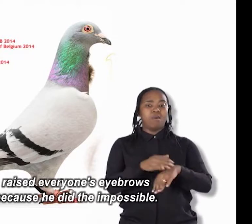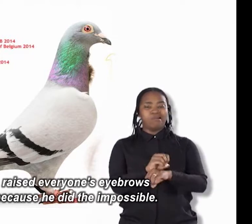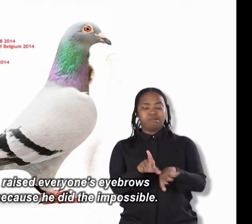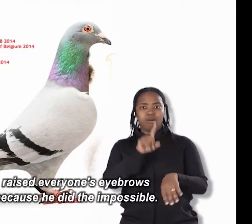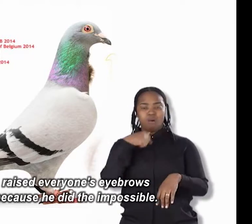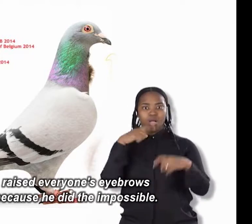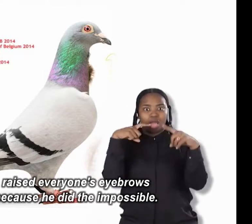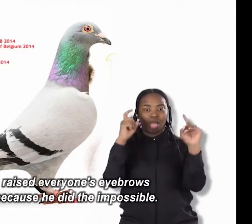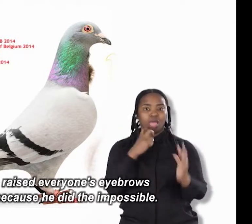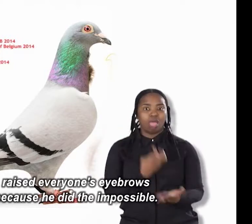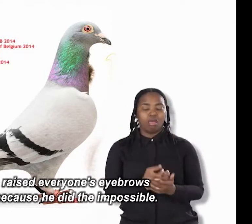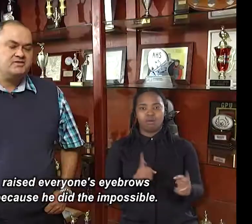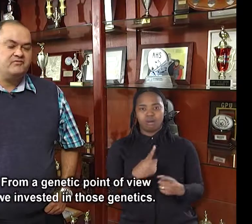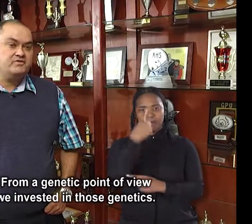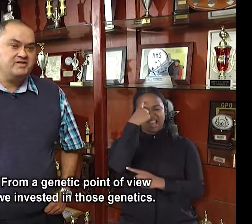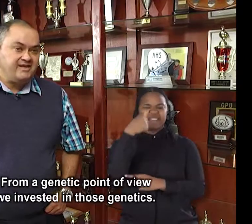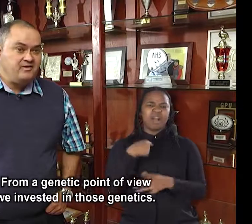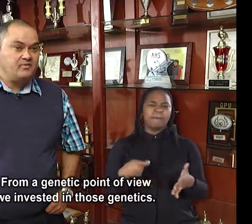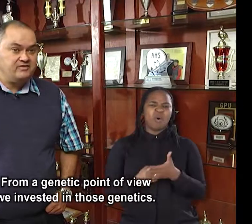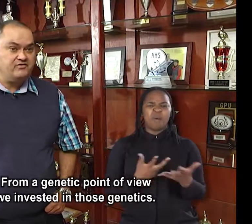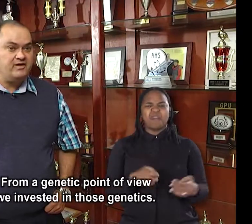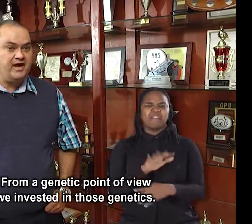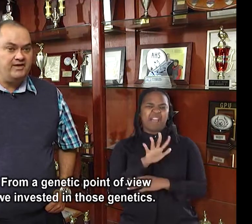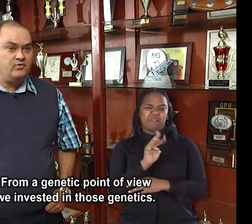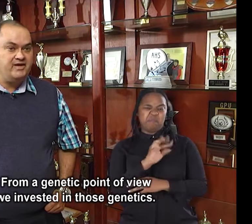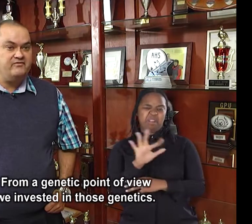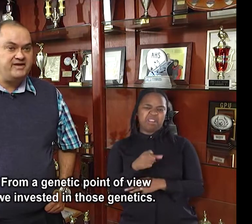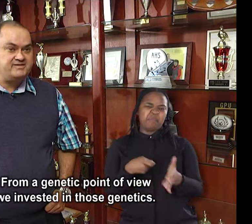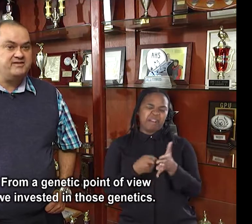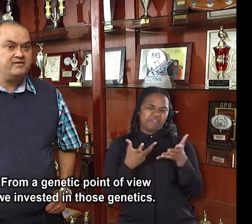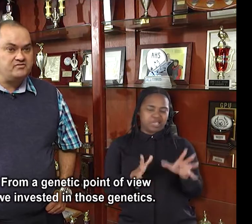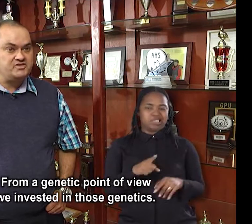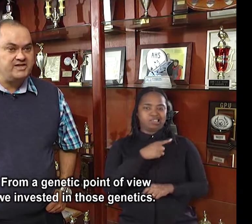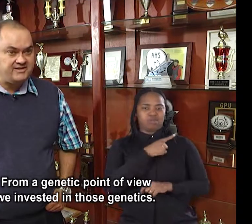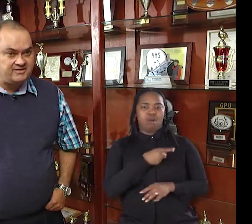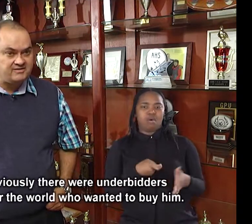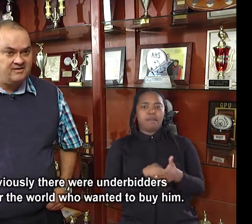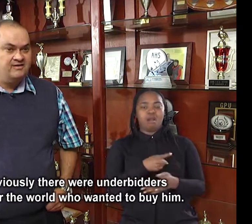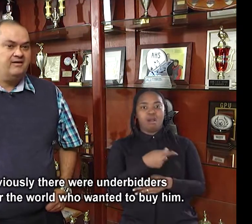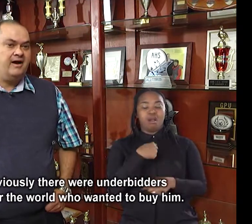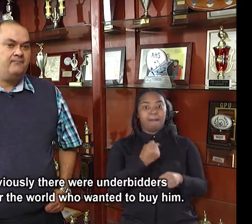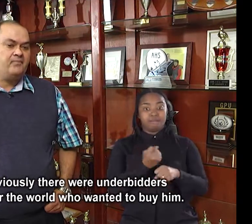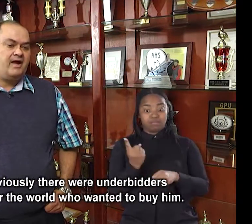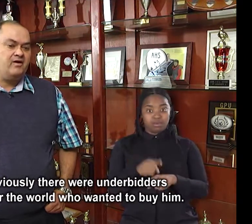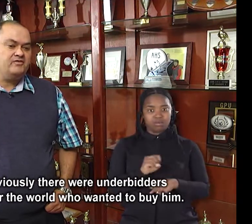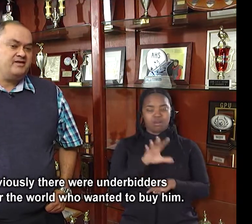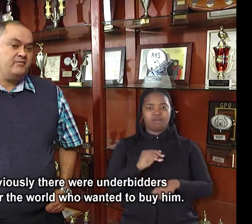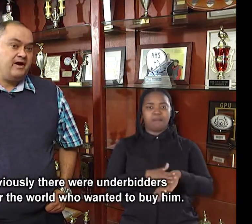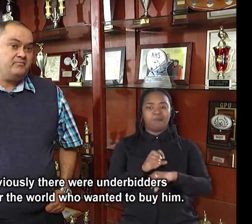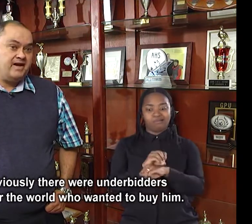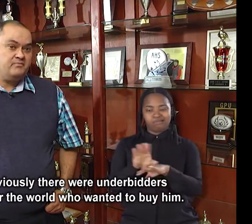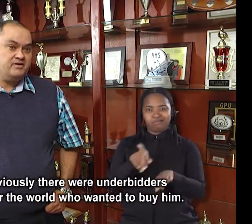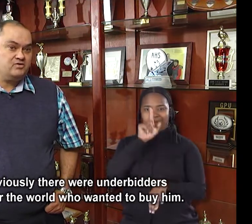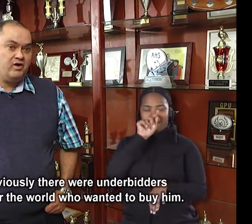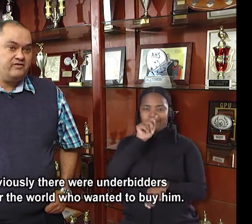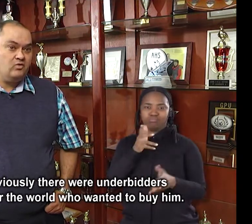eyebrows, because he just did what was impossible. So from a genetic point of view, again, we invested in those genetics. And obviously there